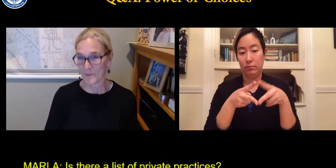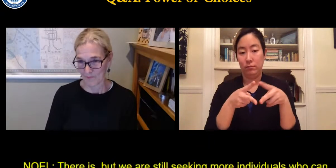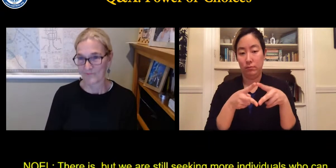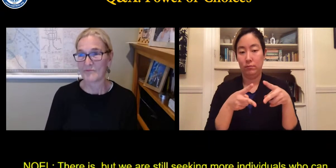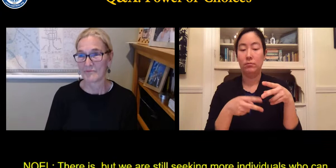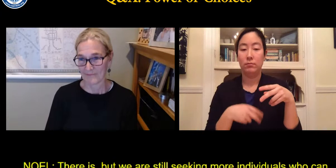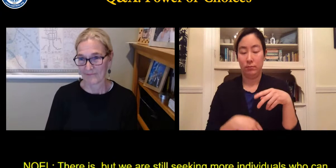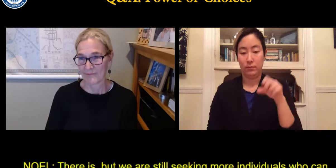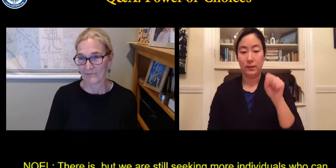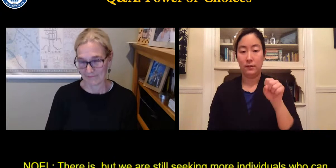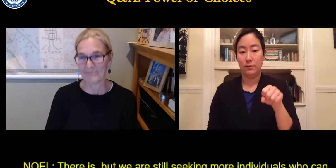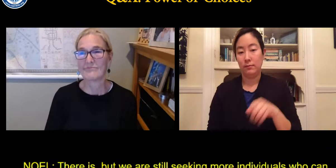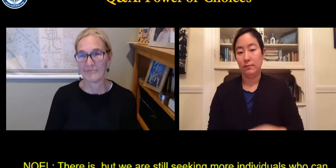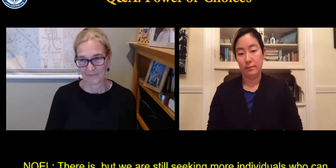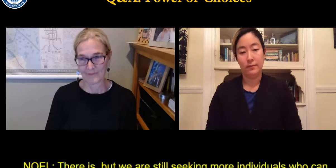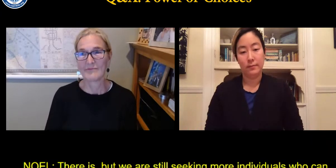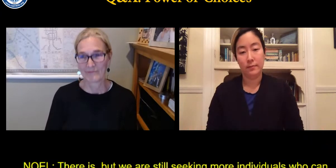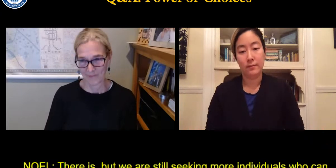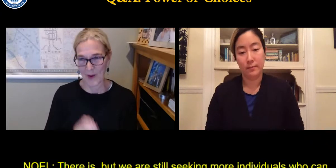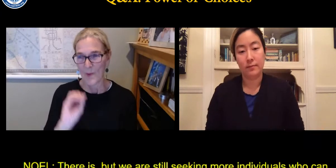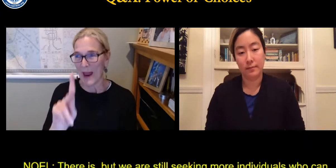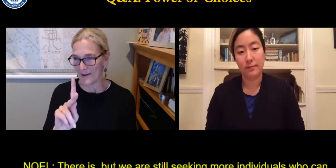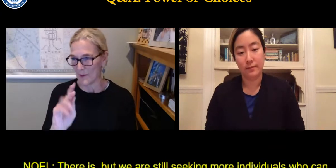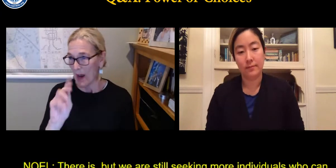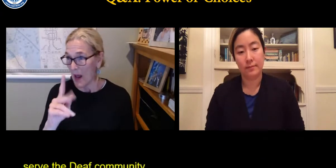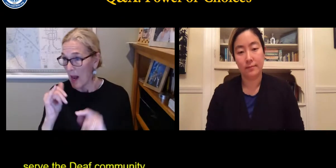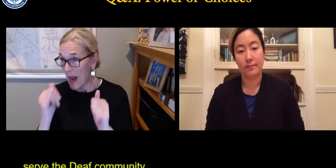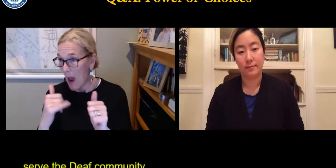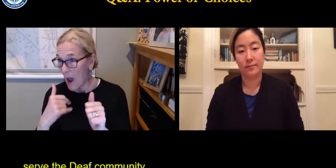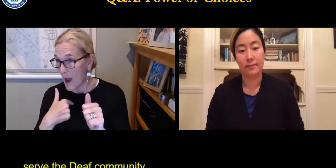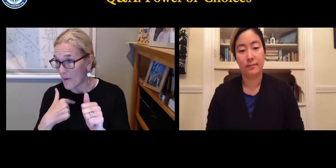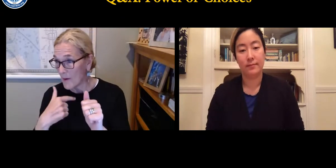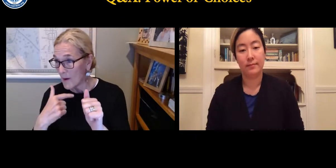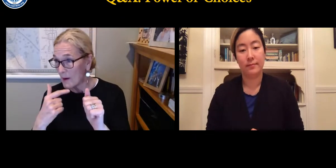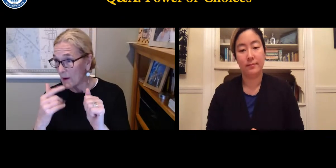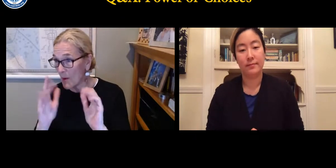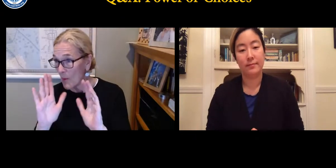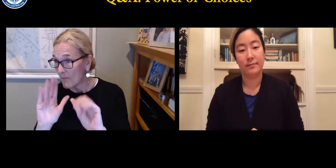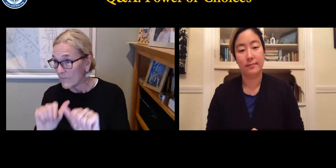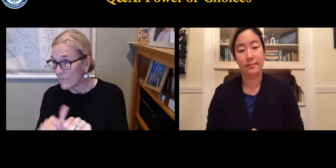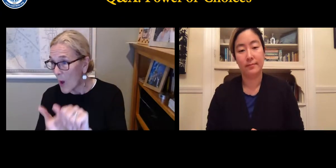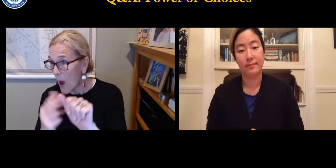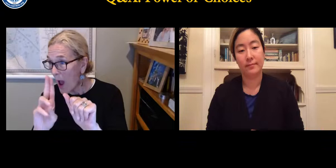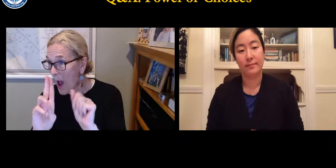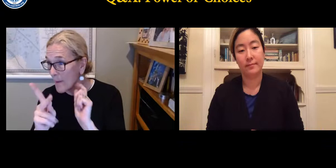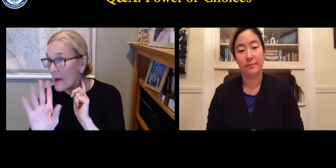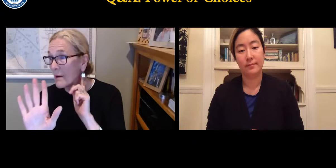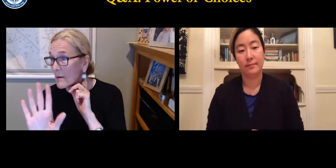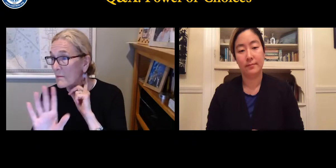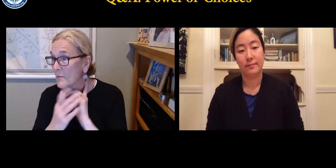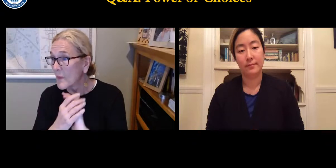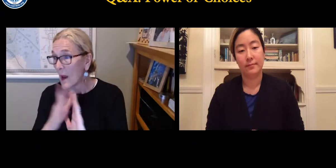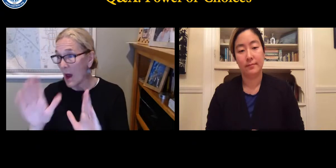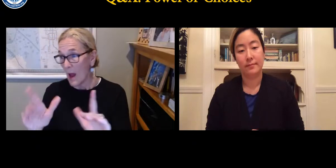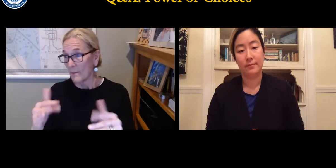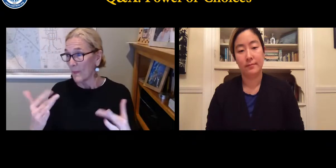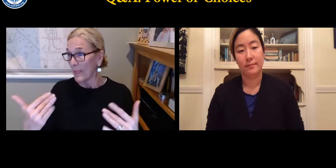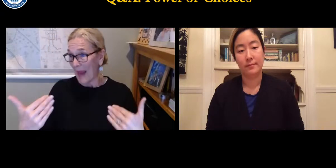And this is Noel. Yes, there is a list that includes both deaf and hearing signing